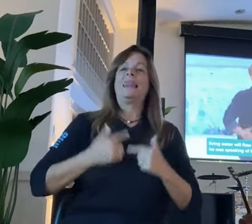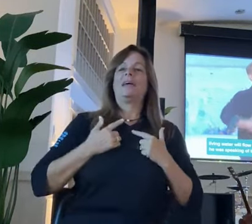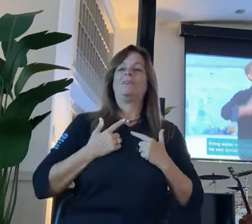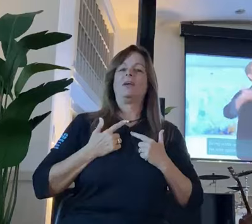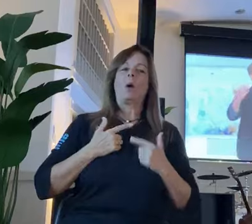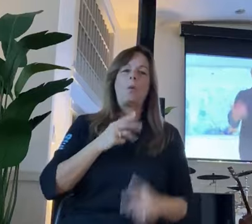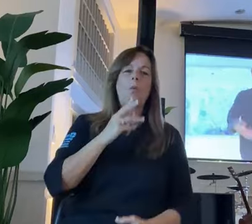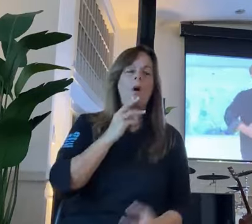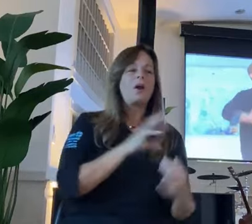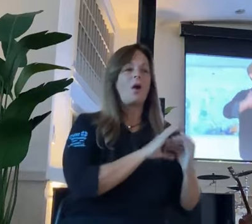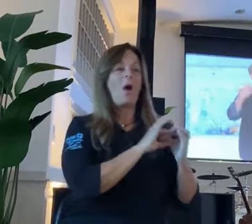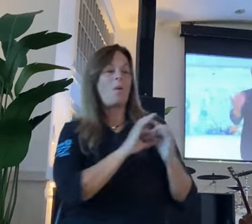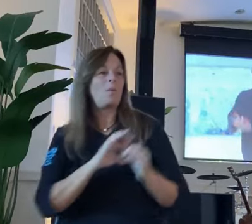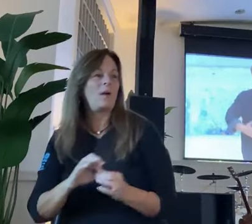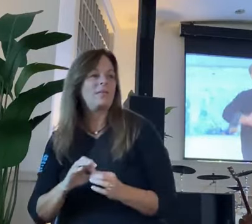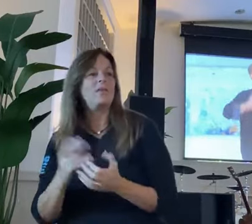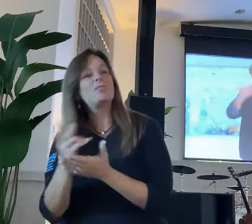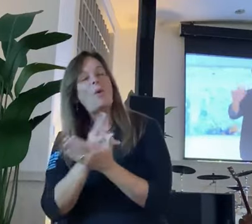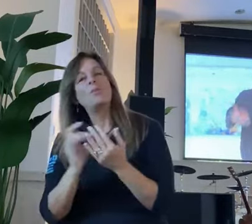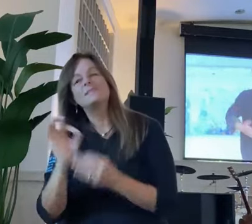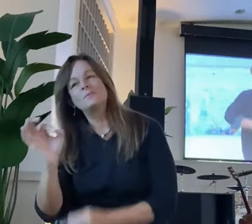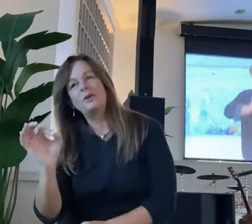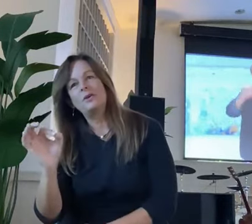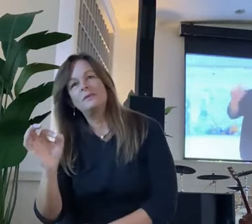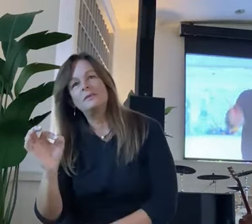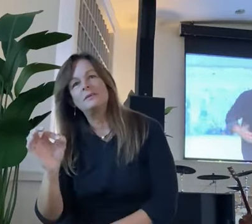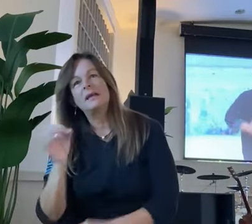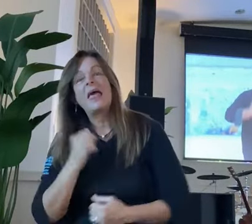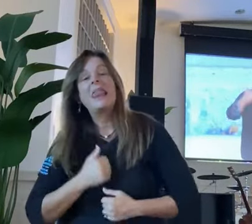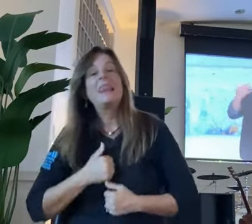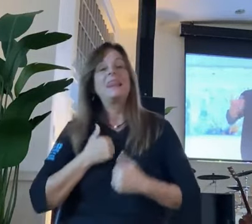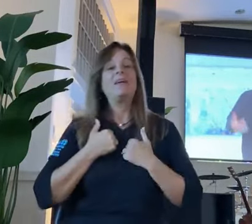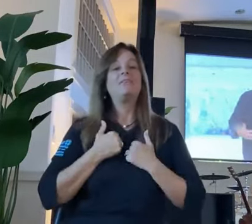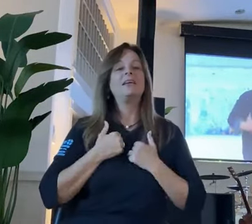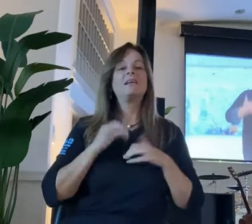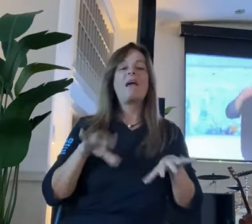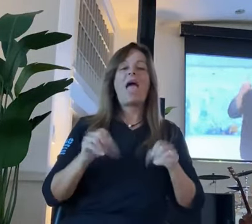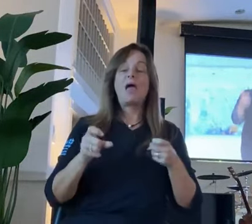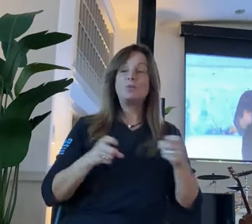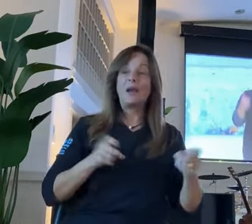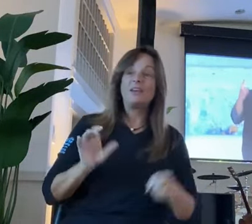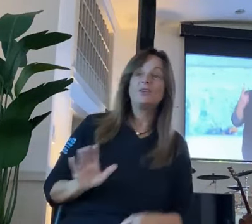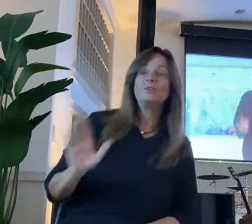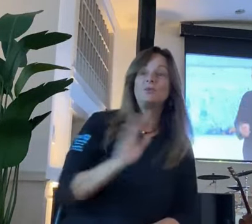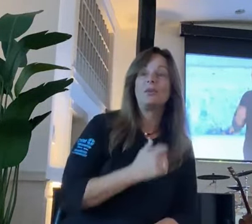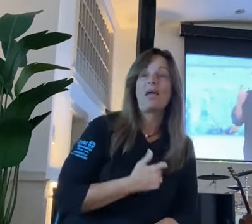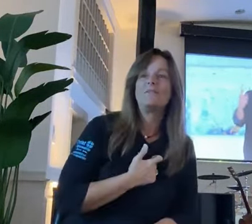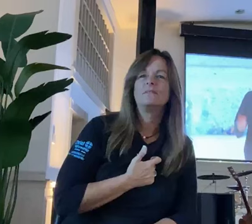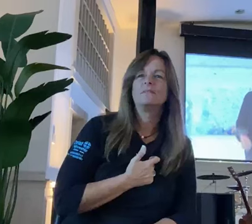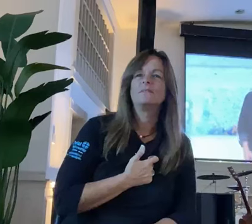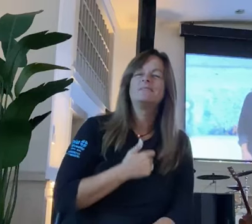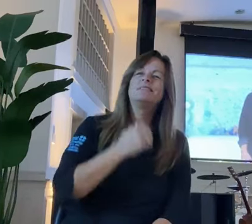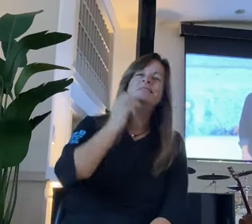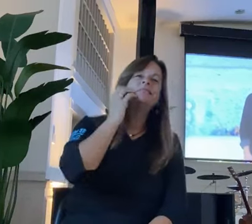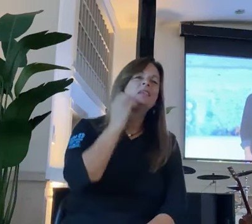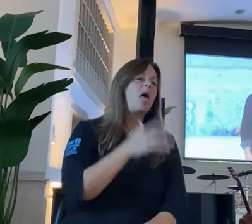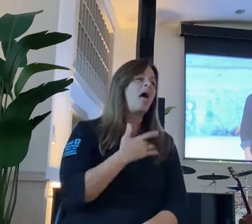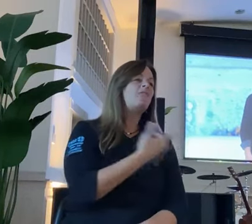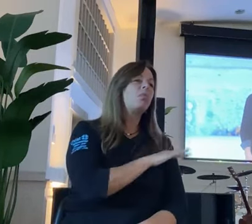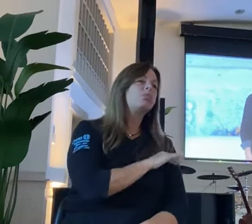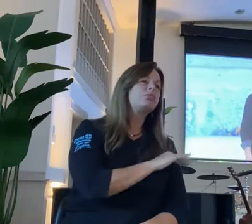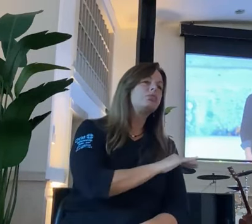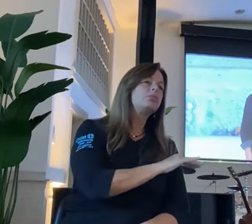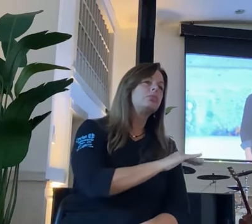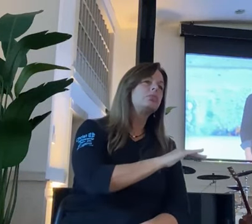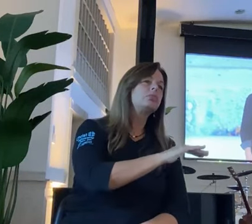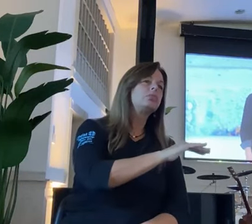right, only come through the Holy Spirit living and reigning in your life. Some of you are wondering why your life feels so dried